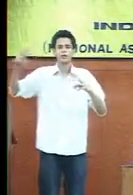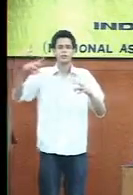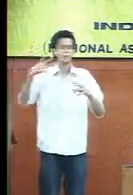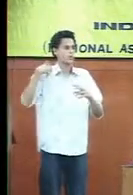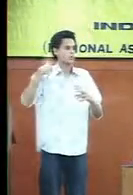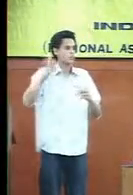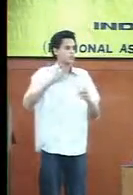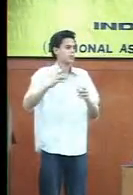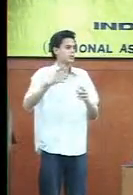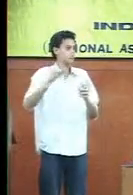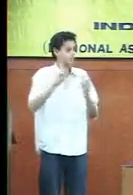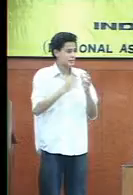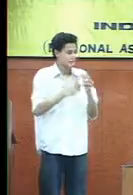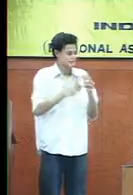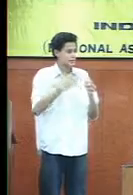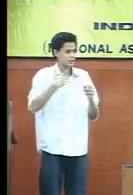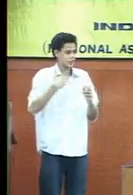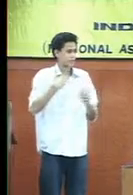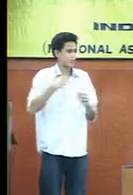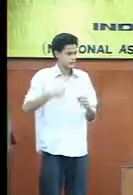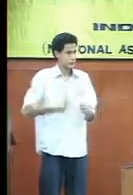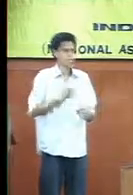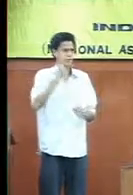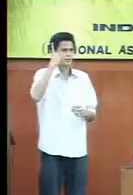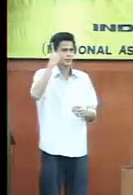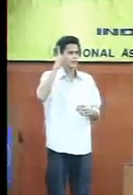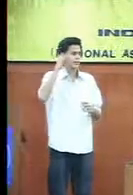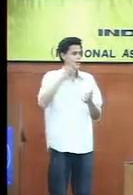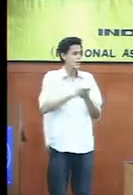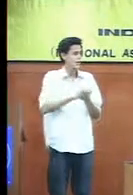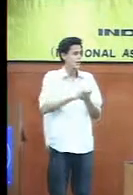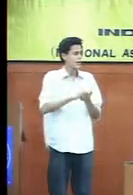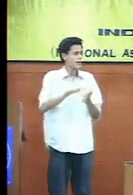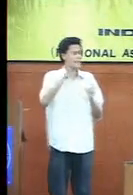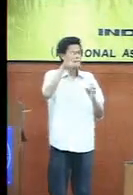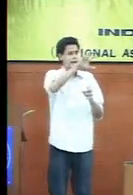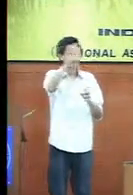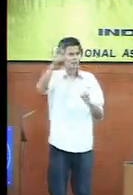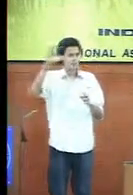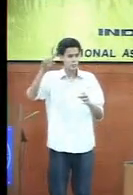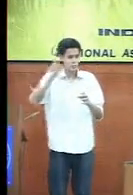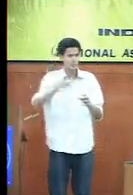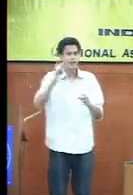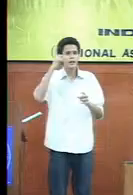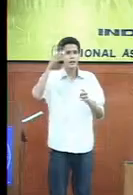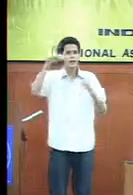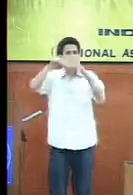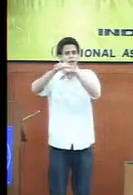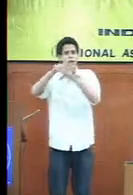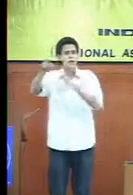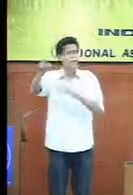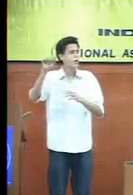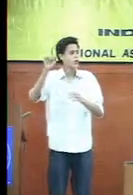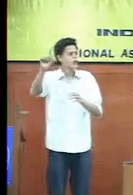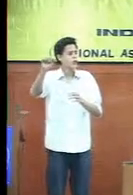any action in the disability sector, what we're becoming conscious of is the fact that from every state, we need to understand